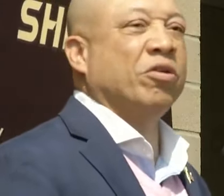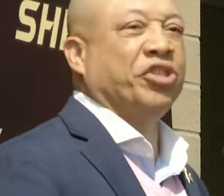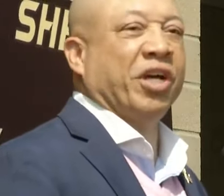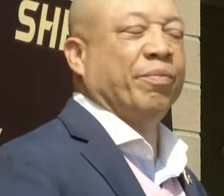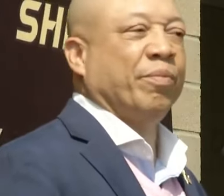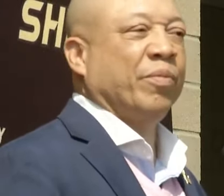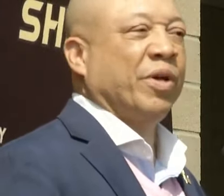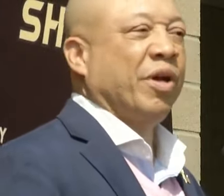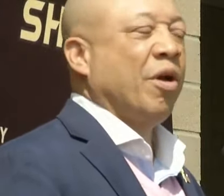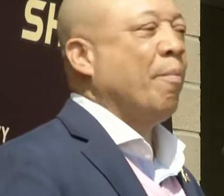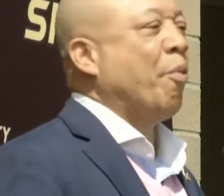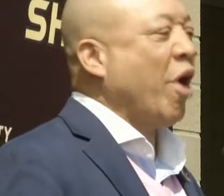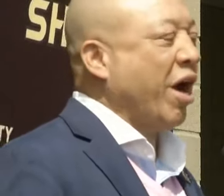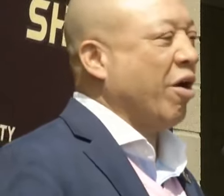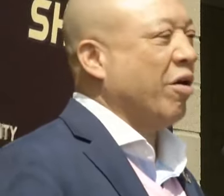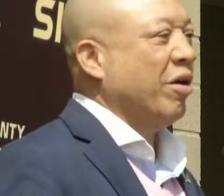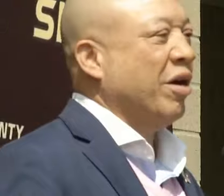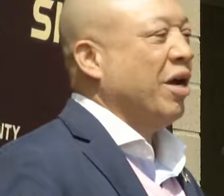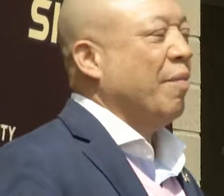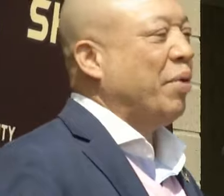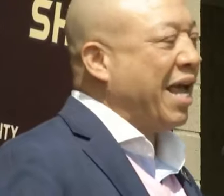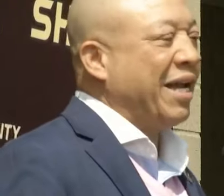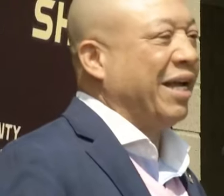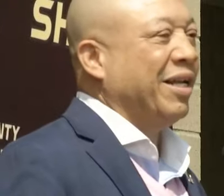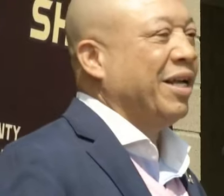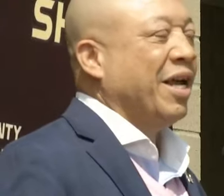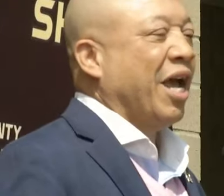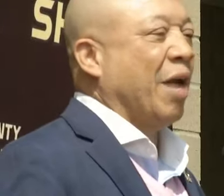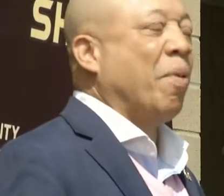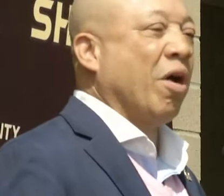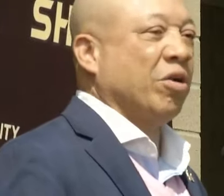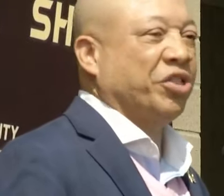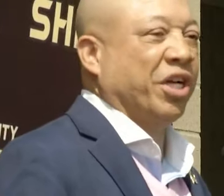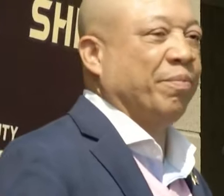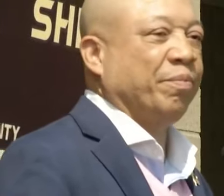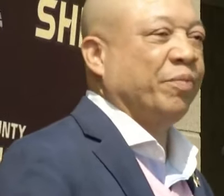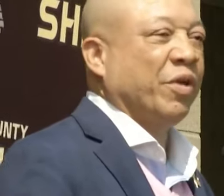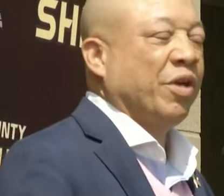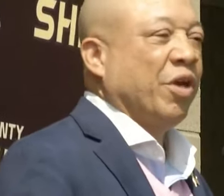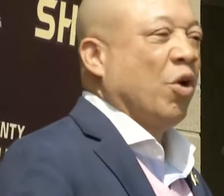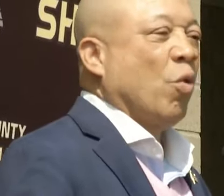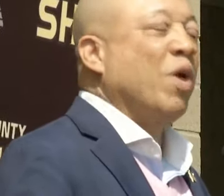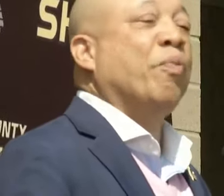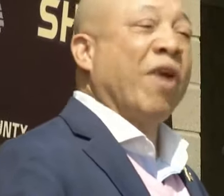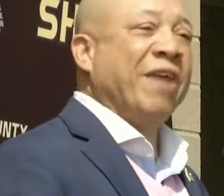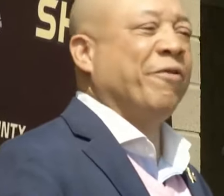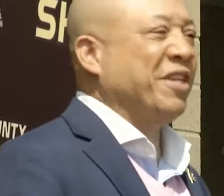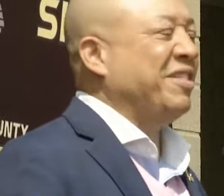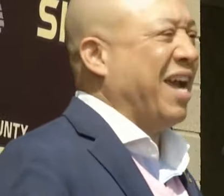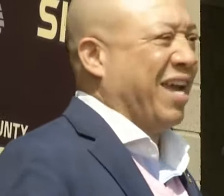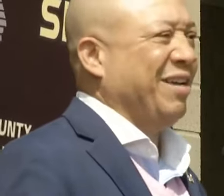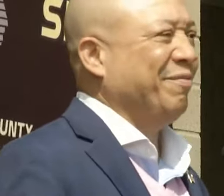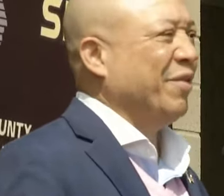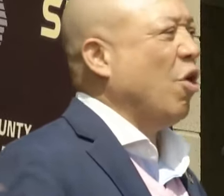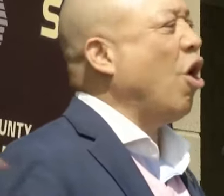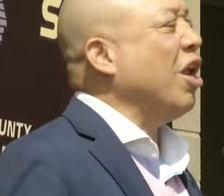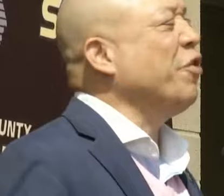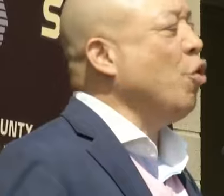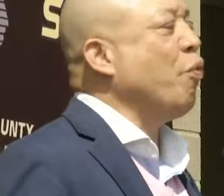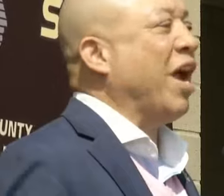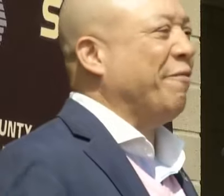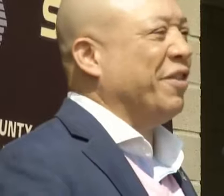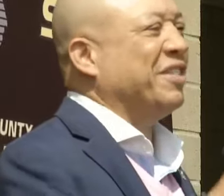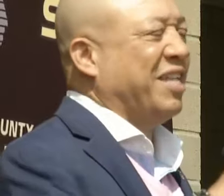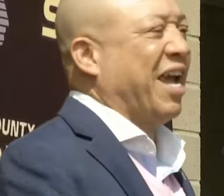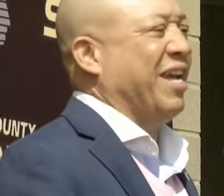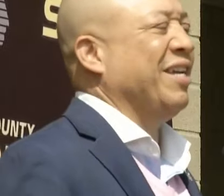and partnership. Prayer, planning, and partnership. We prayed for this day. All of